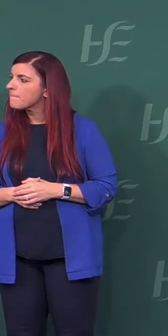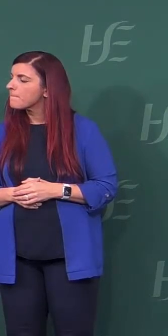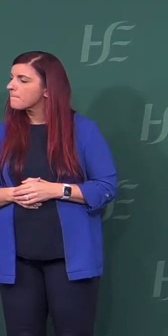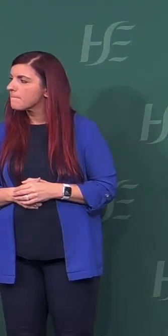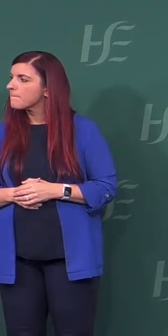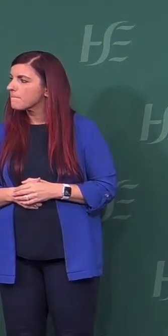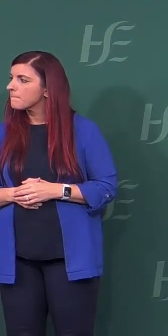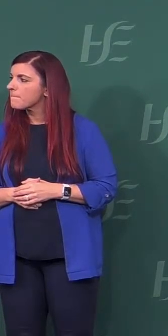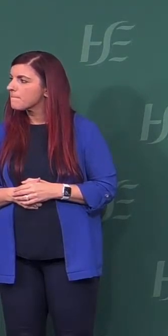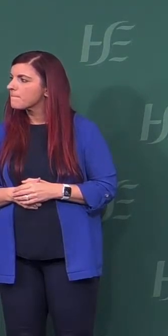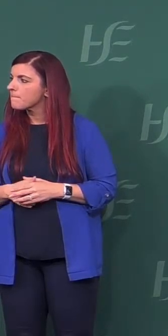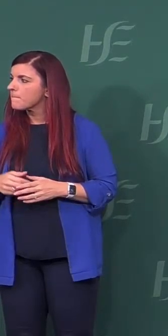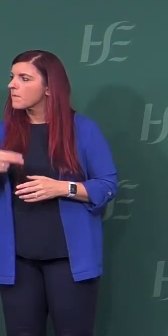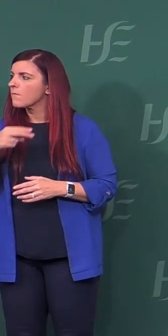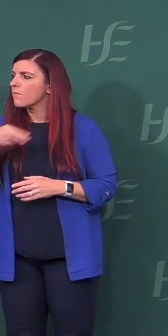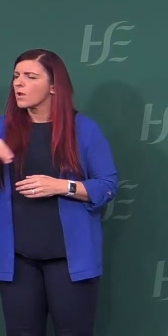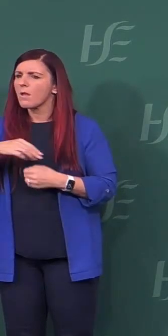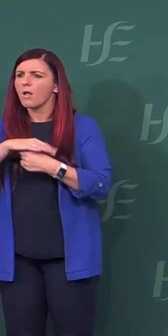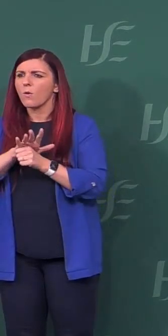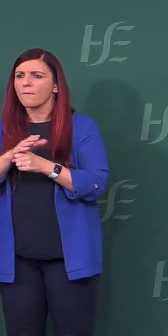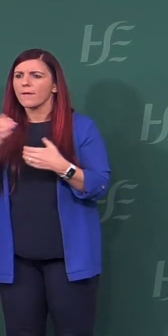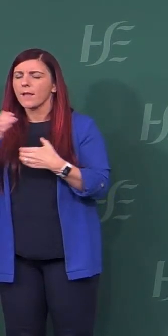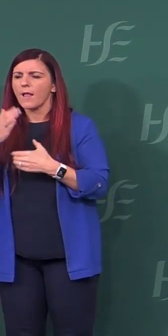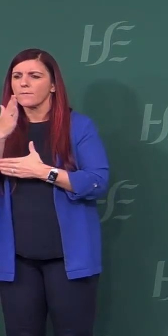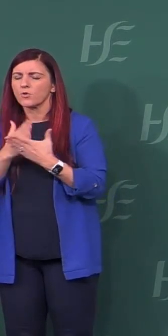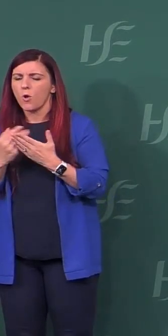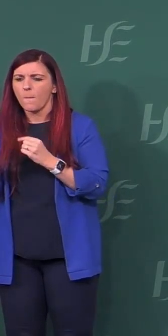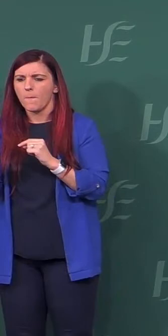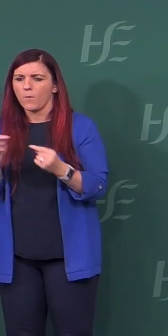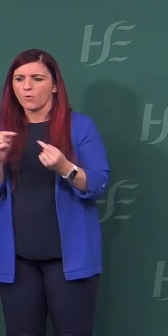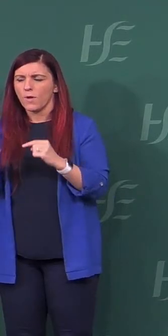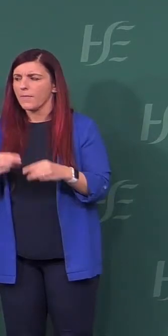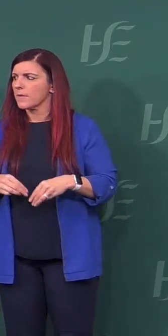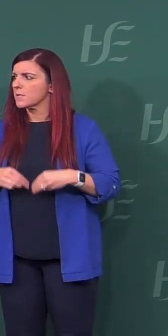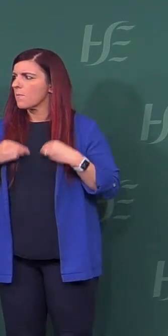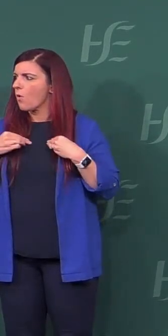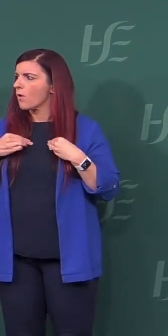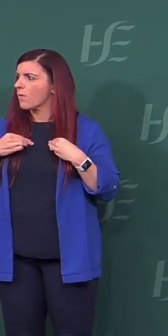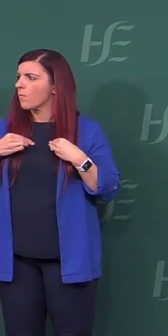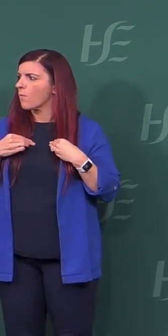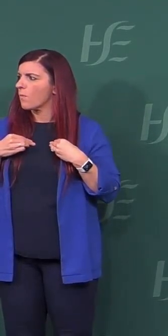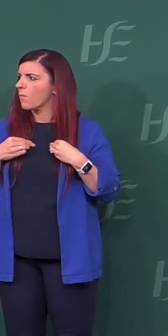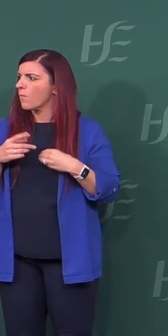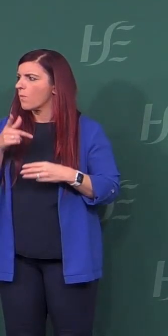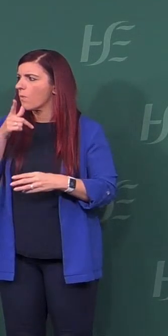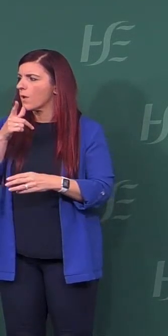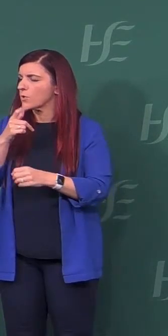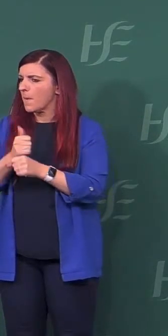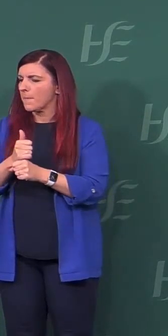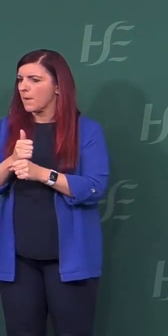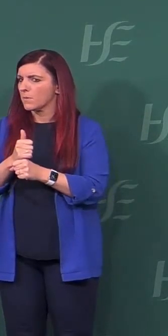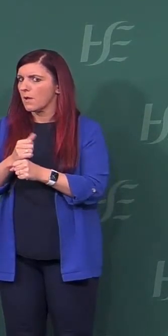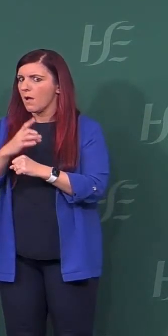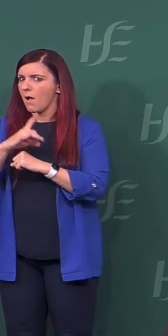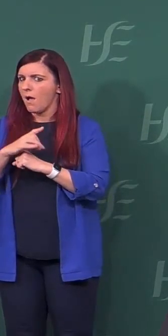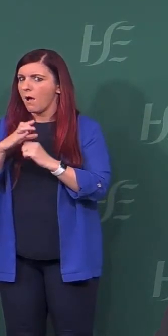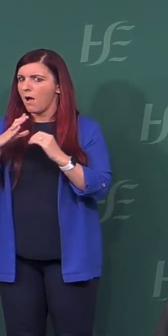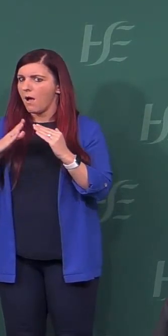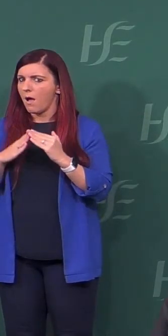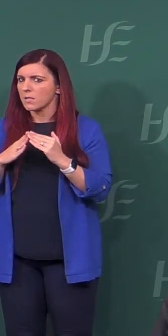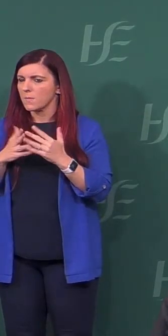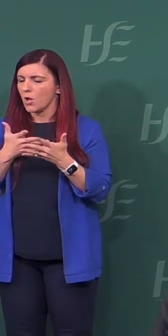some controversy this morning over what seems to be a letter saying that hospital consultants would have